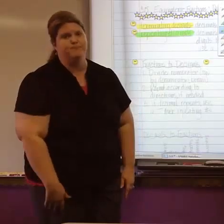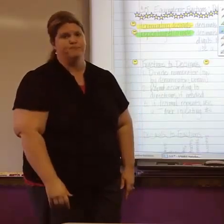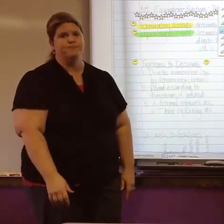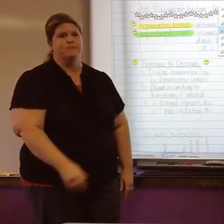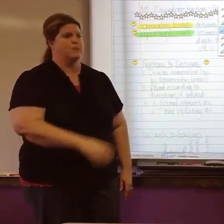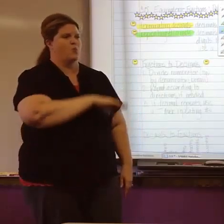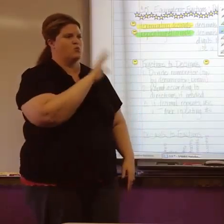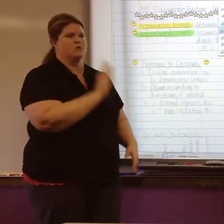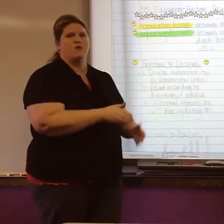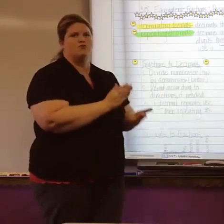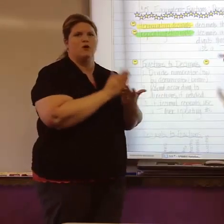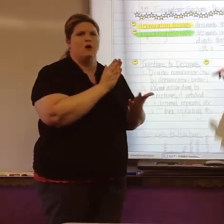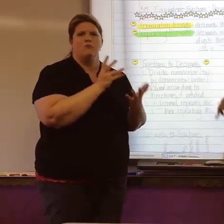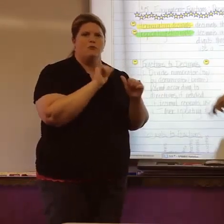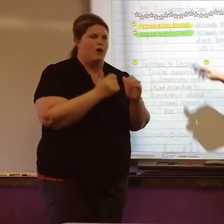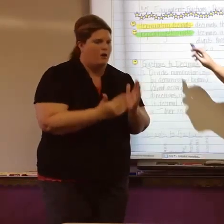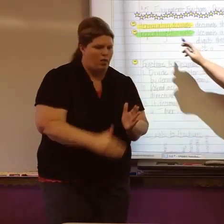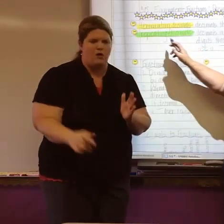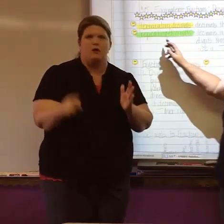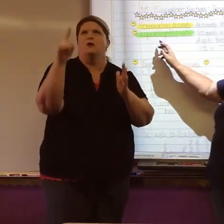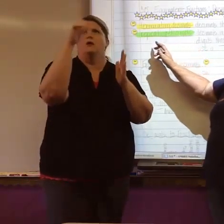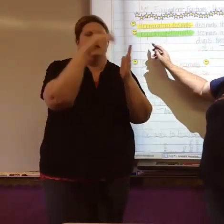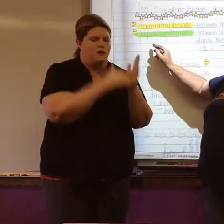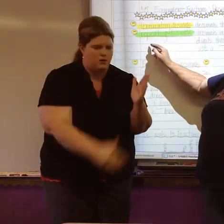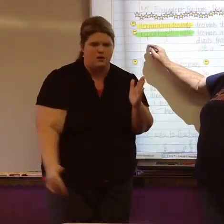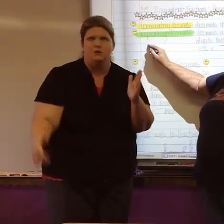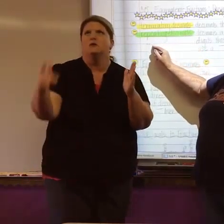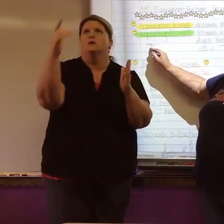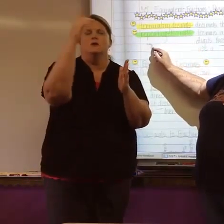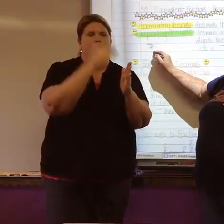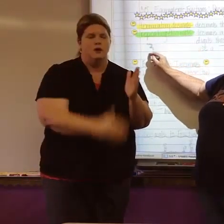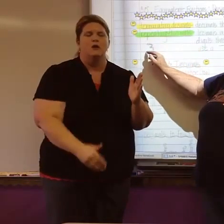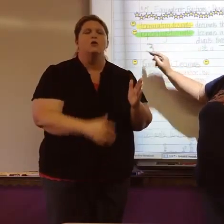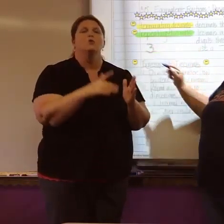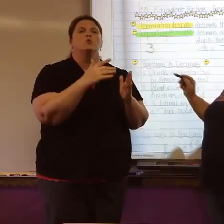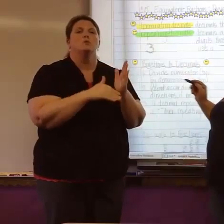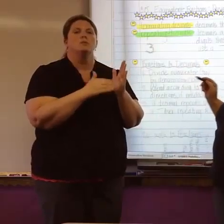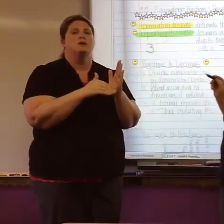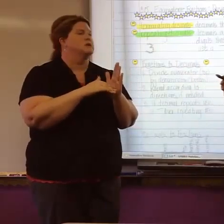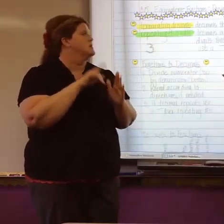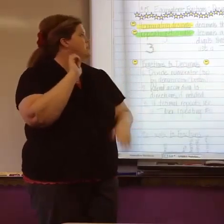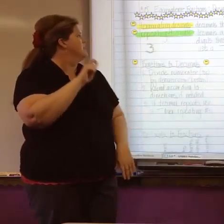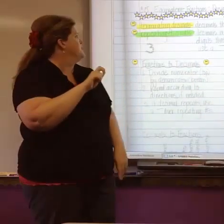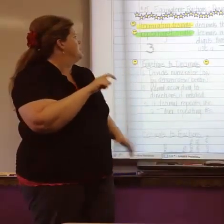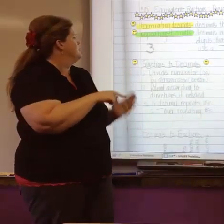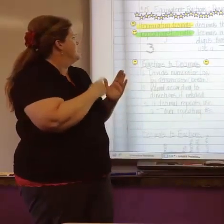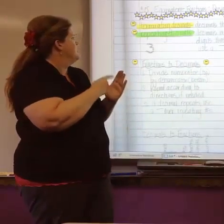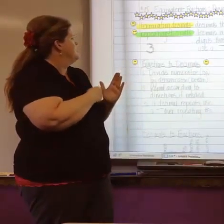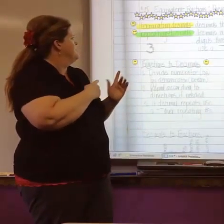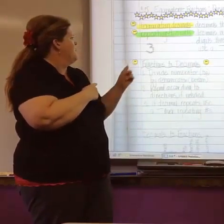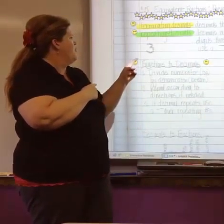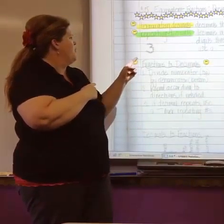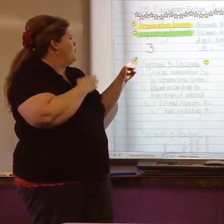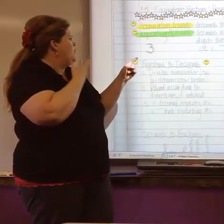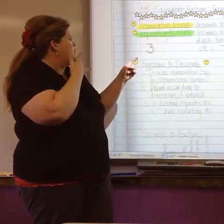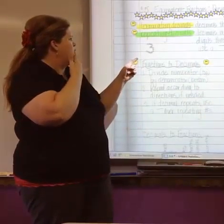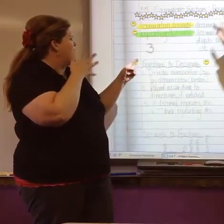It will never ever stop. Repeating decimals sometimes. Ooh, that crayon's